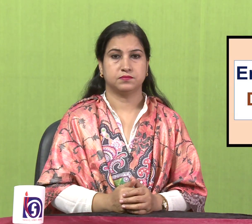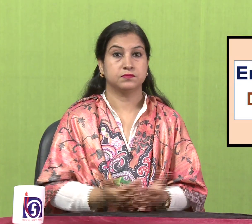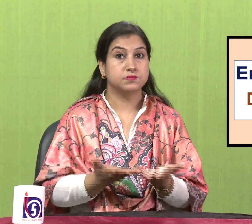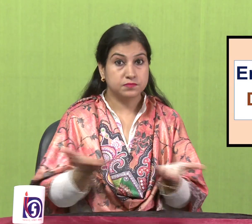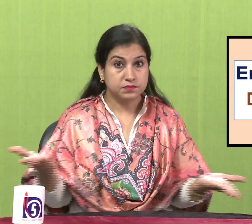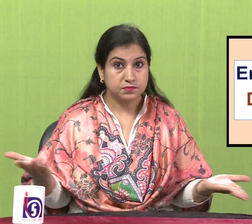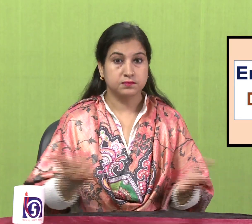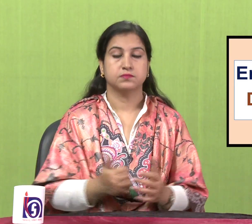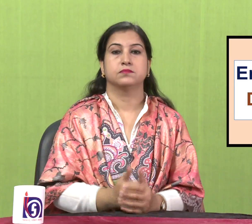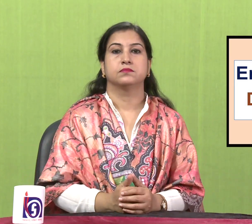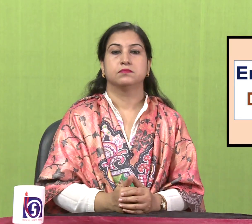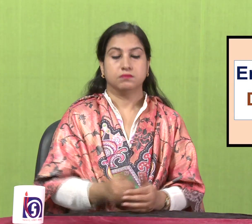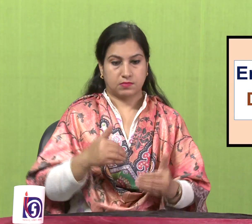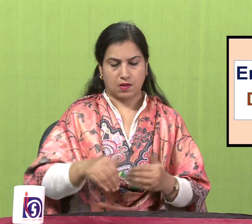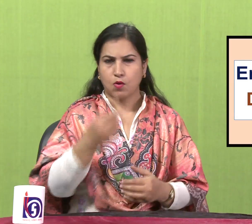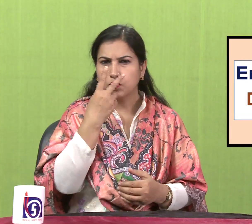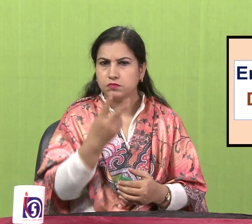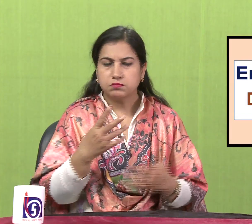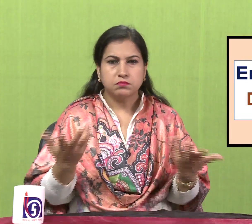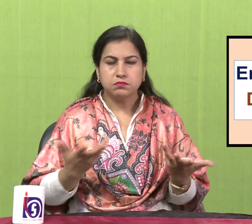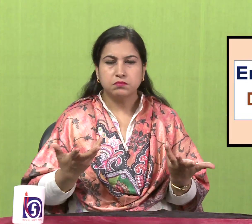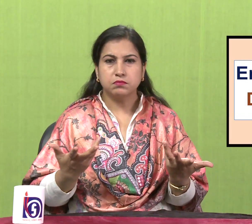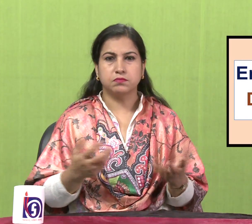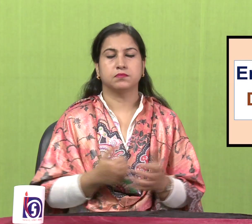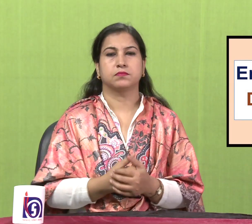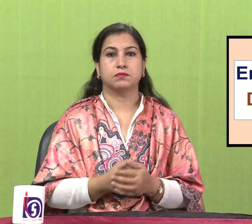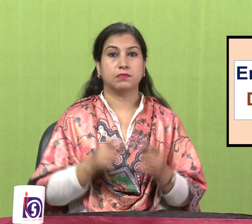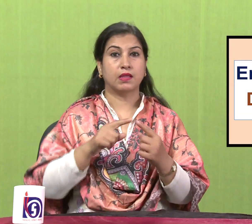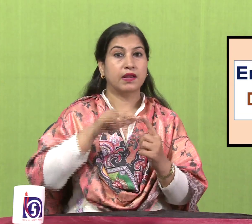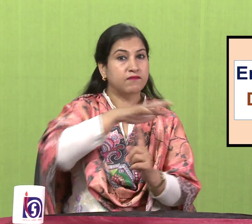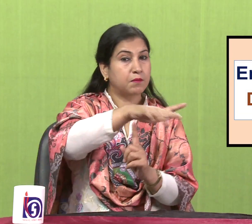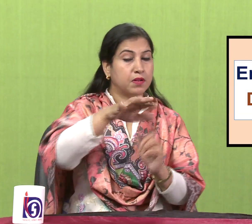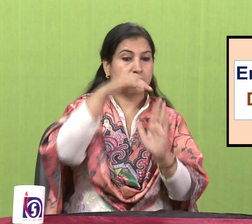Learners, now we can discuss the result of environmental degradation.